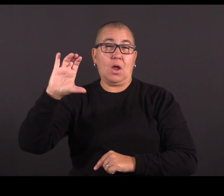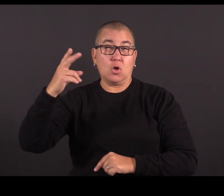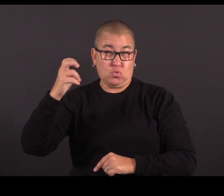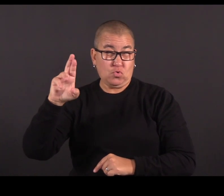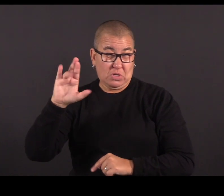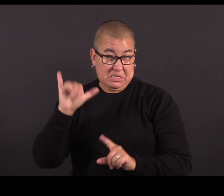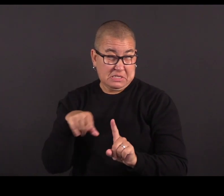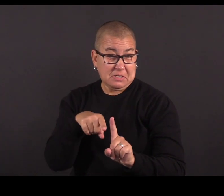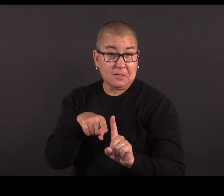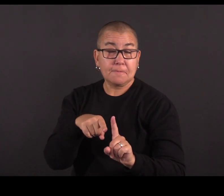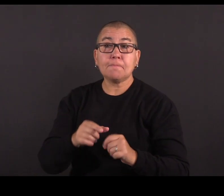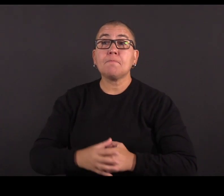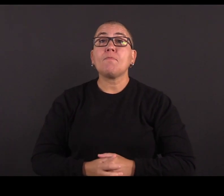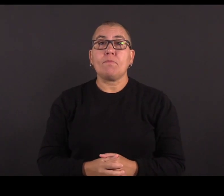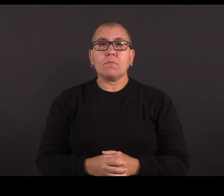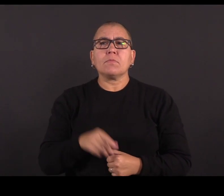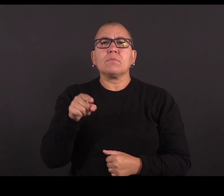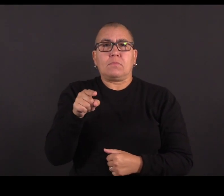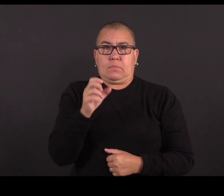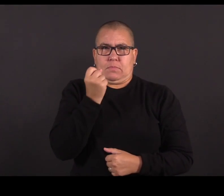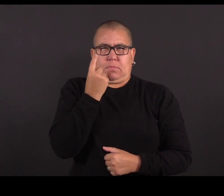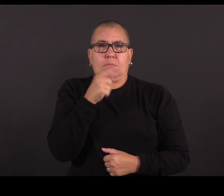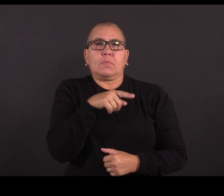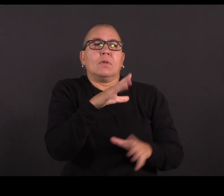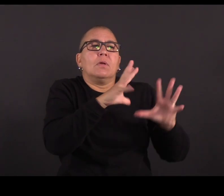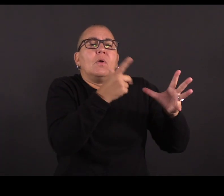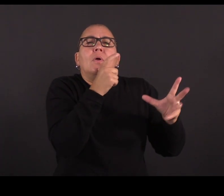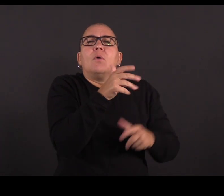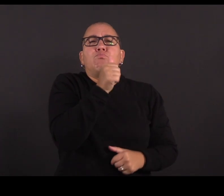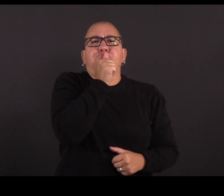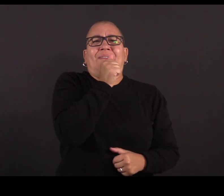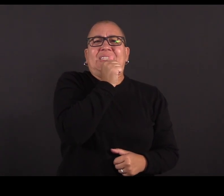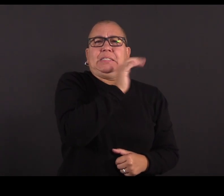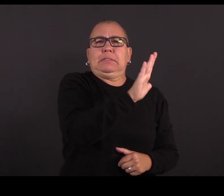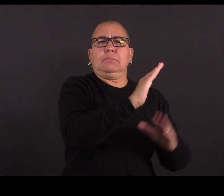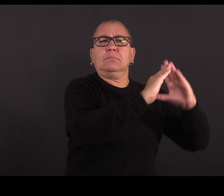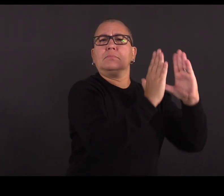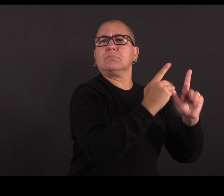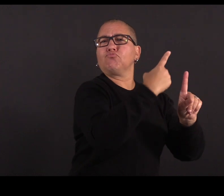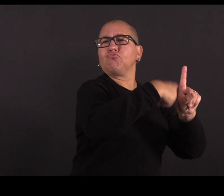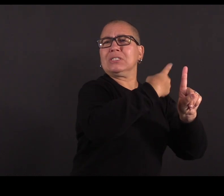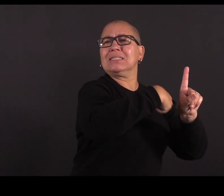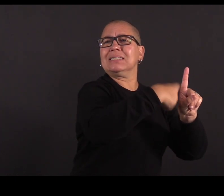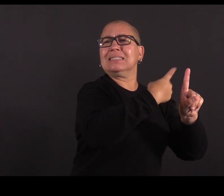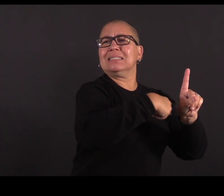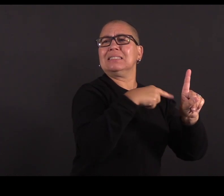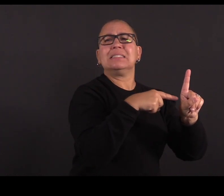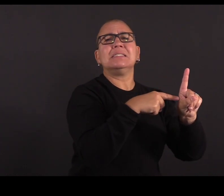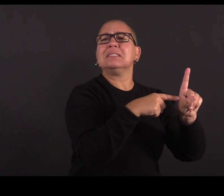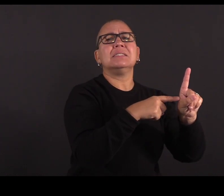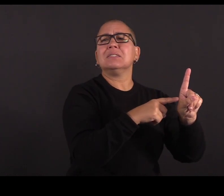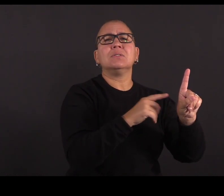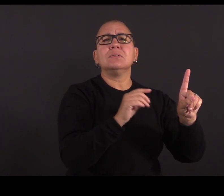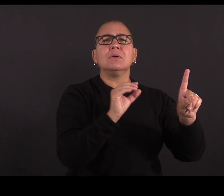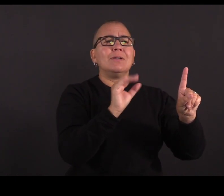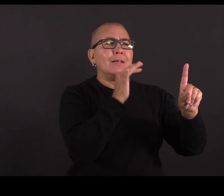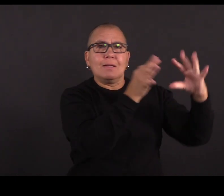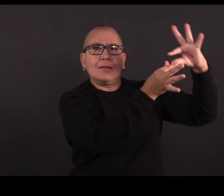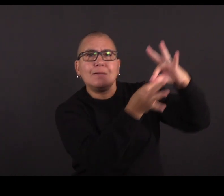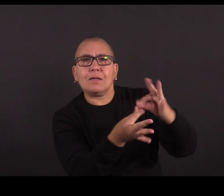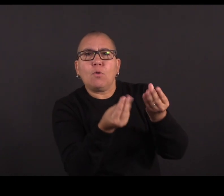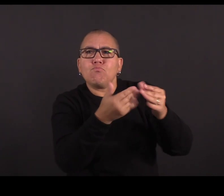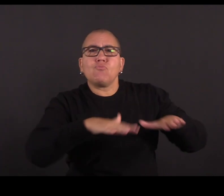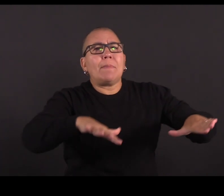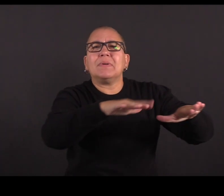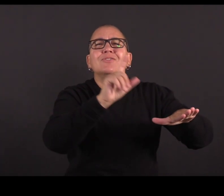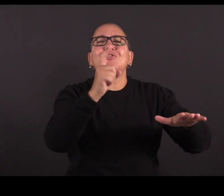The subsidy moves with the tenant and is not tied to a specific property. So the tenant is able to retain